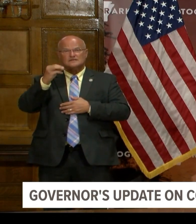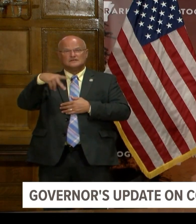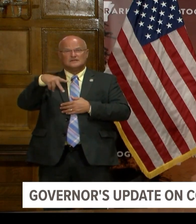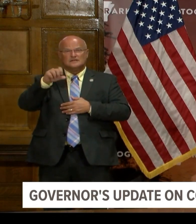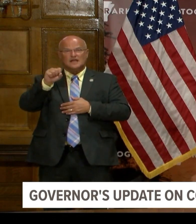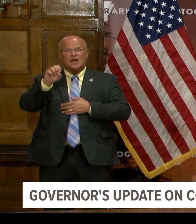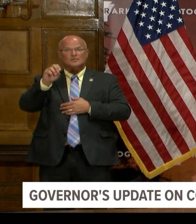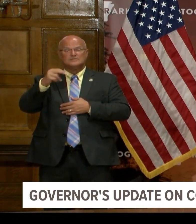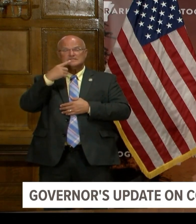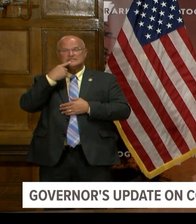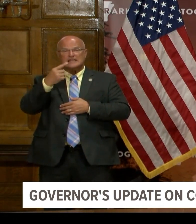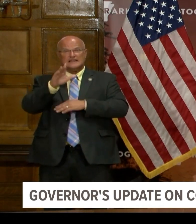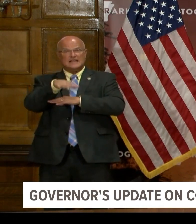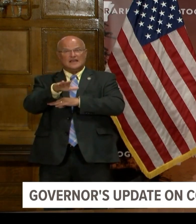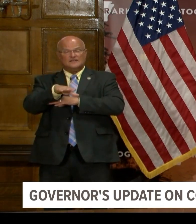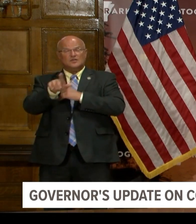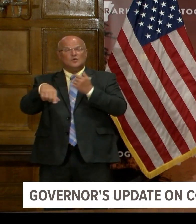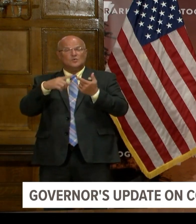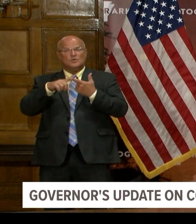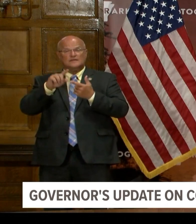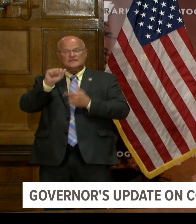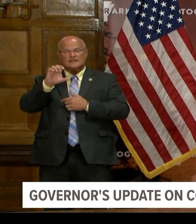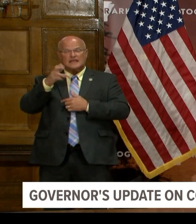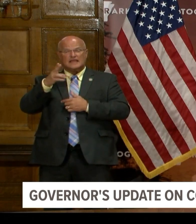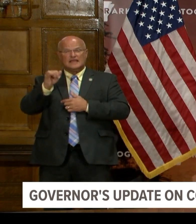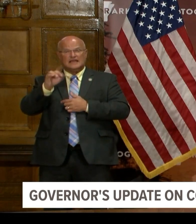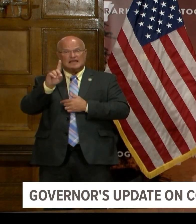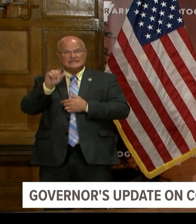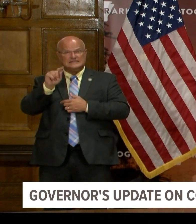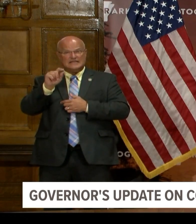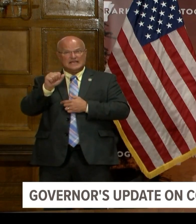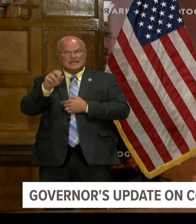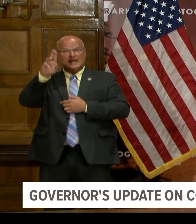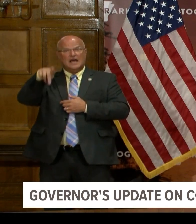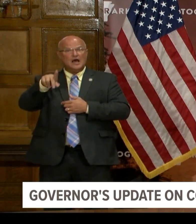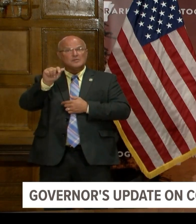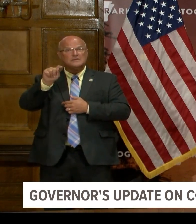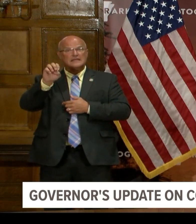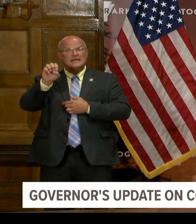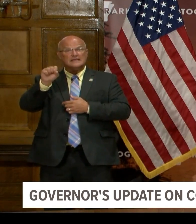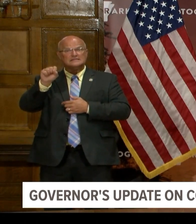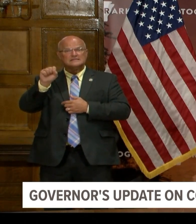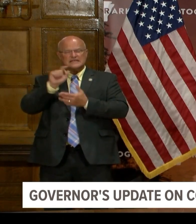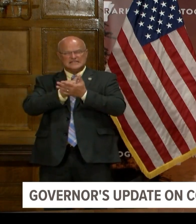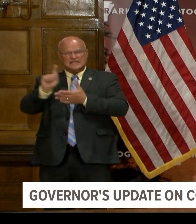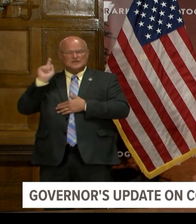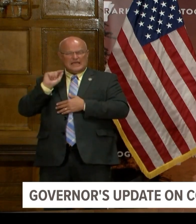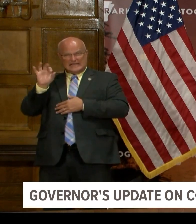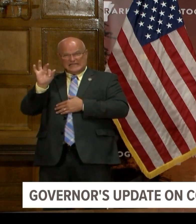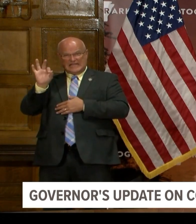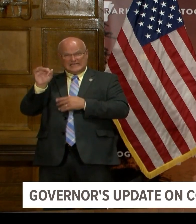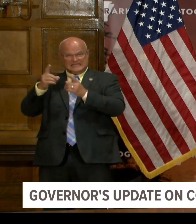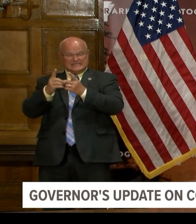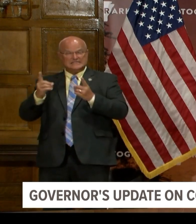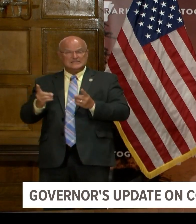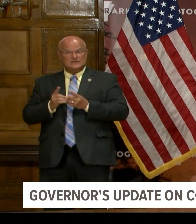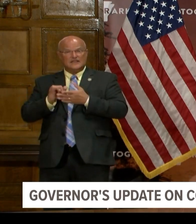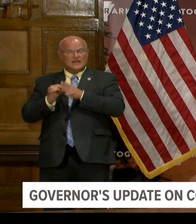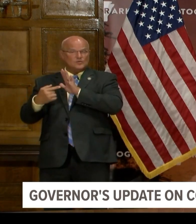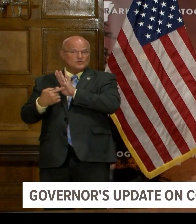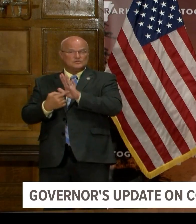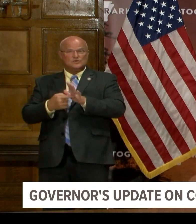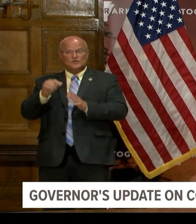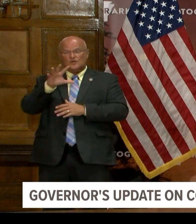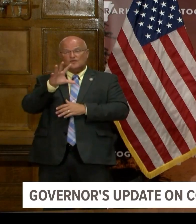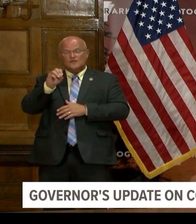this afternoon, when the ACI data updates, last week we had 19 districts that were showing 50 or